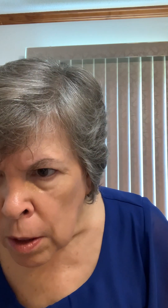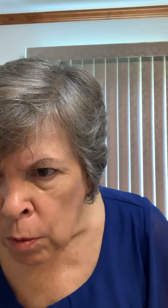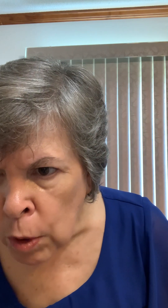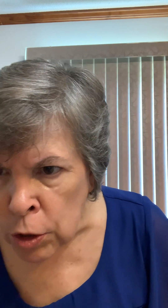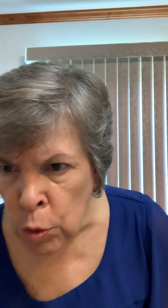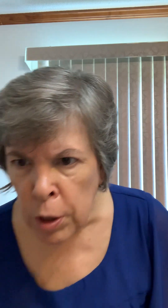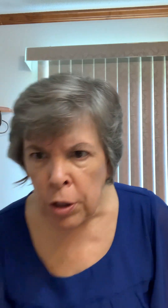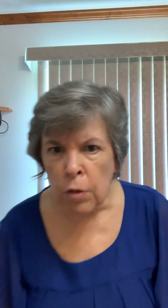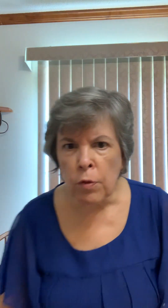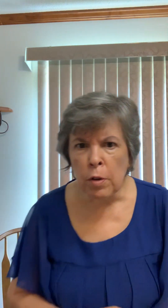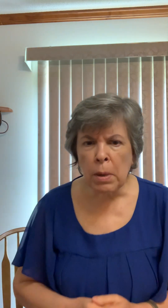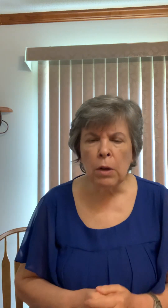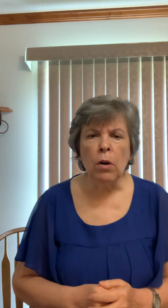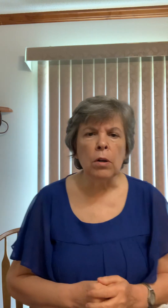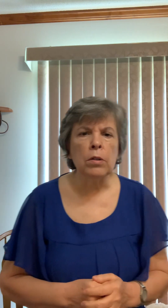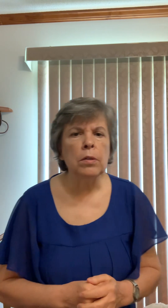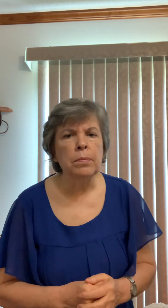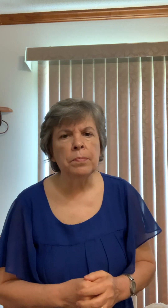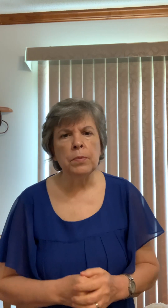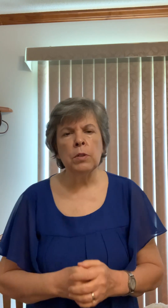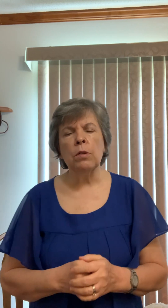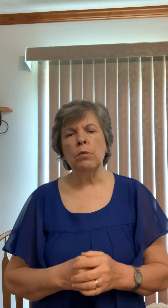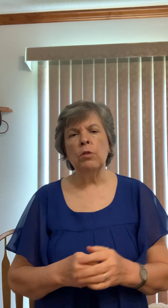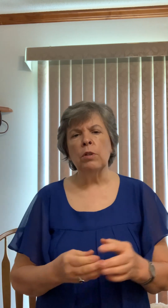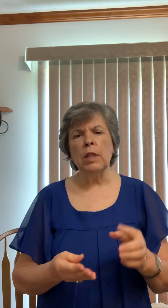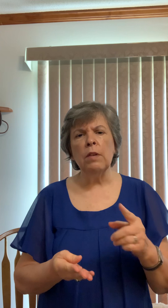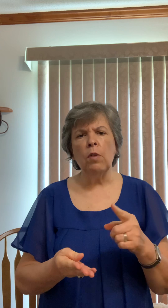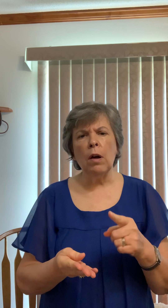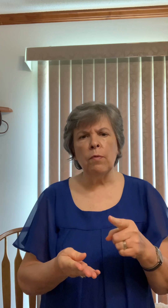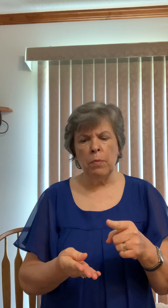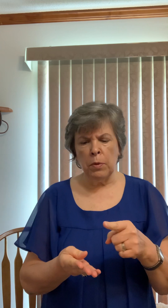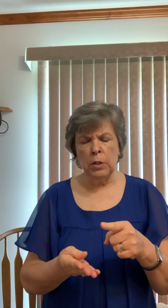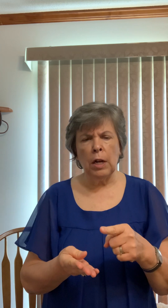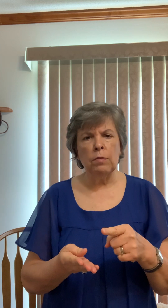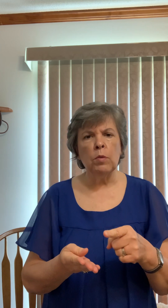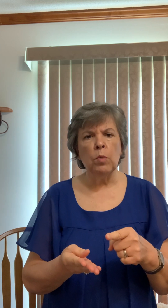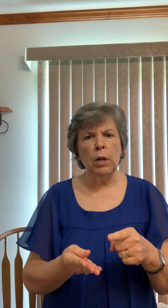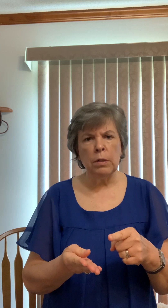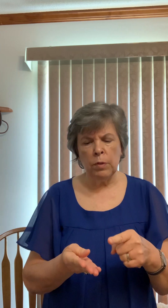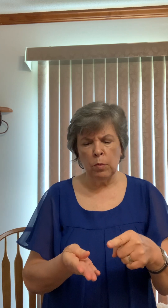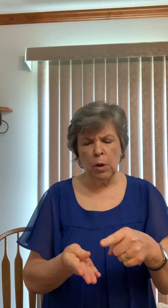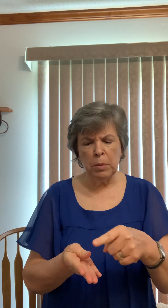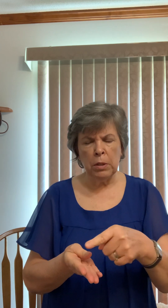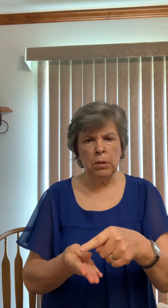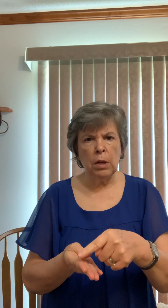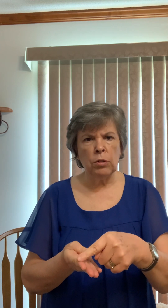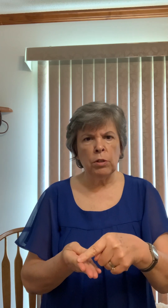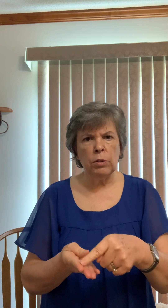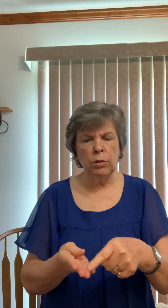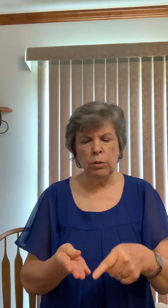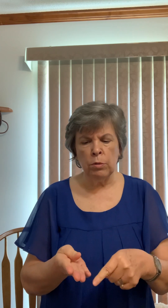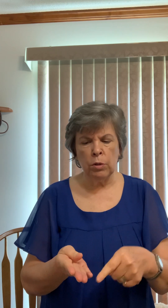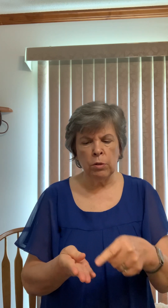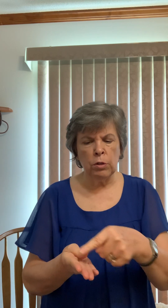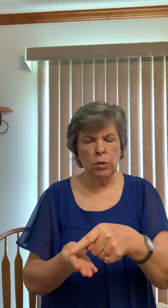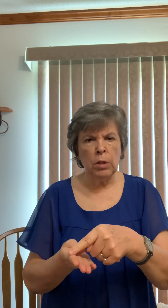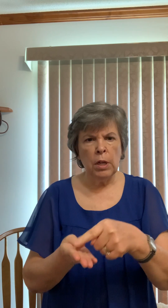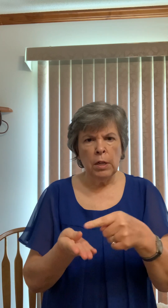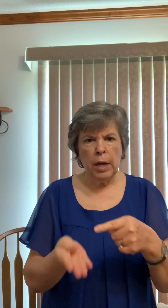What joy shall fill my heart. So you can leave off the sign for what if you want, but this, I'll show it to you. So you just have